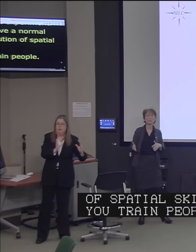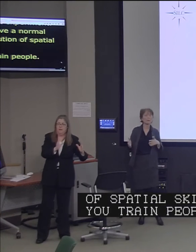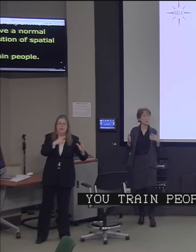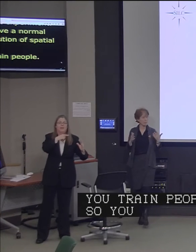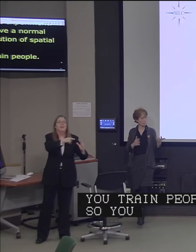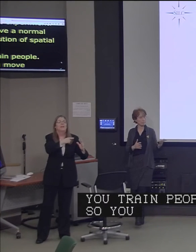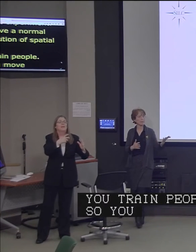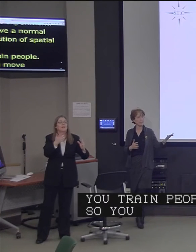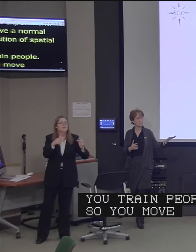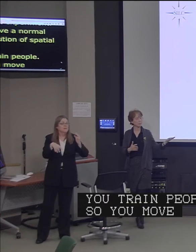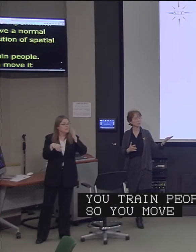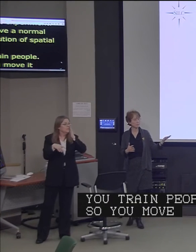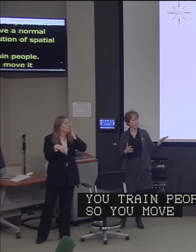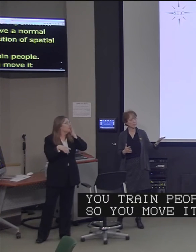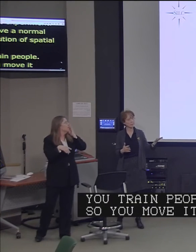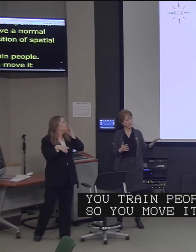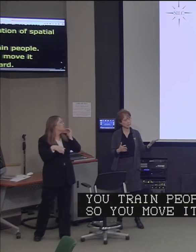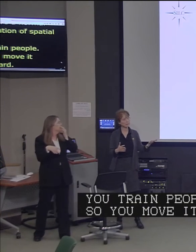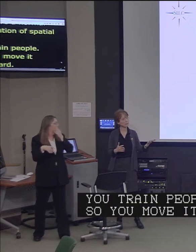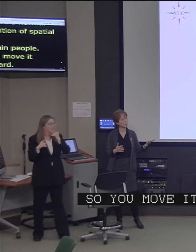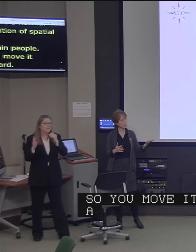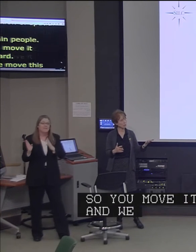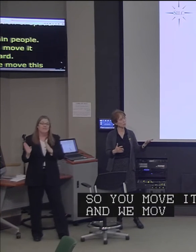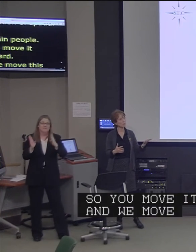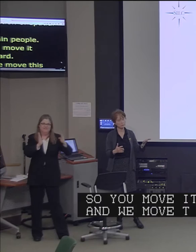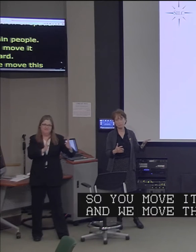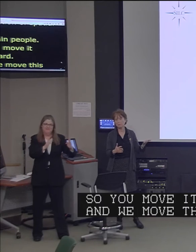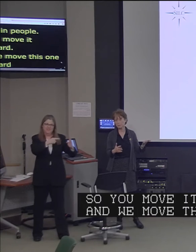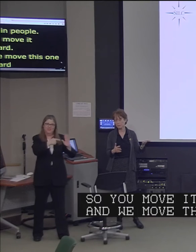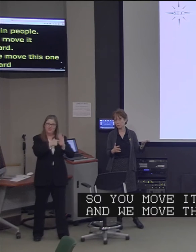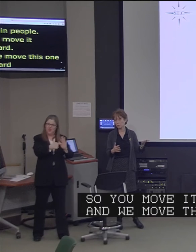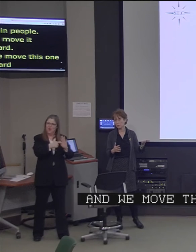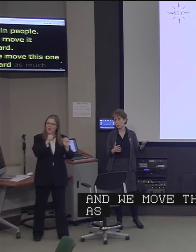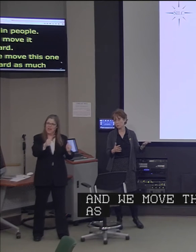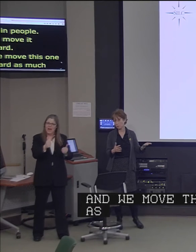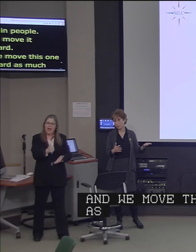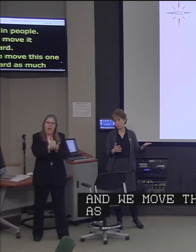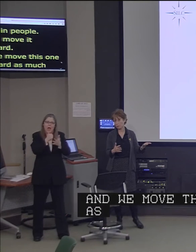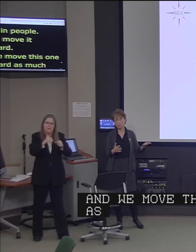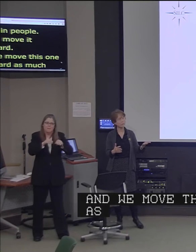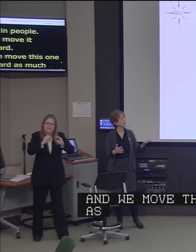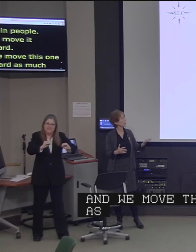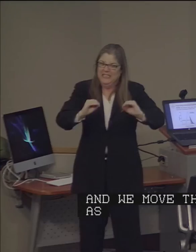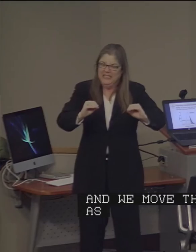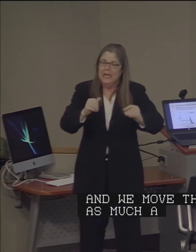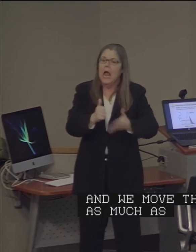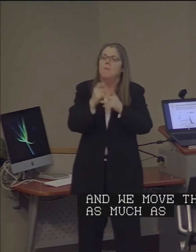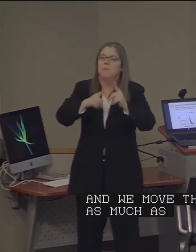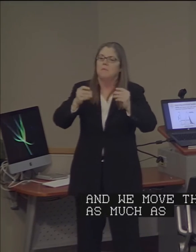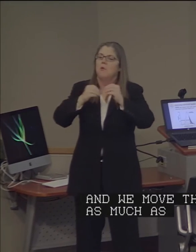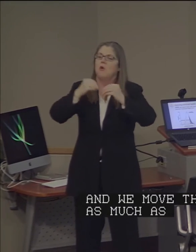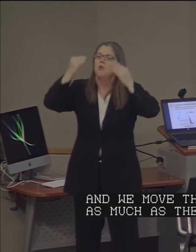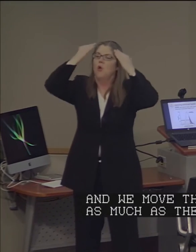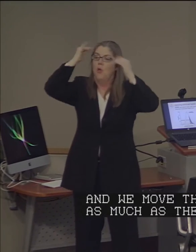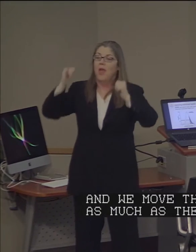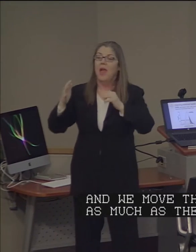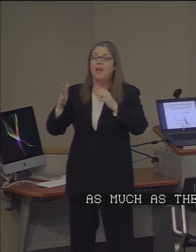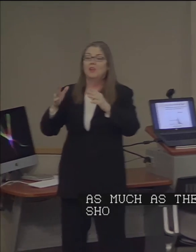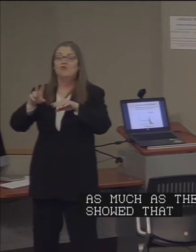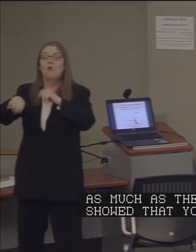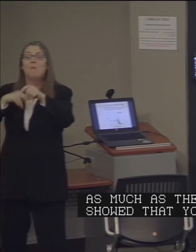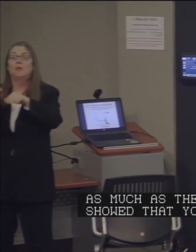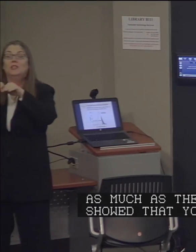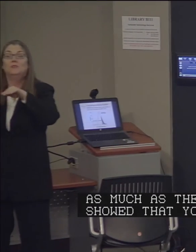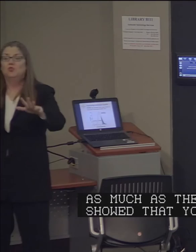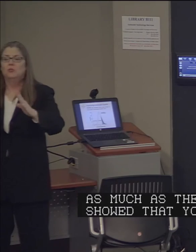rightward as much as the meta-analysis show that you can move the distribution rightward. And then we got a